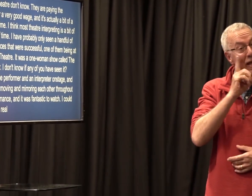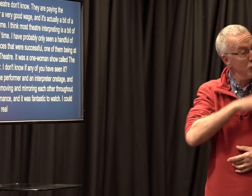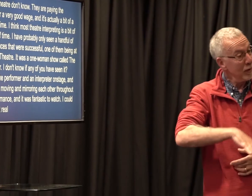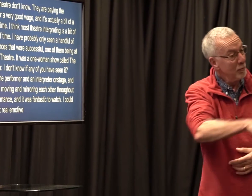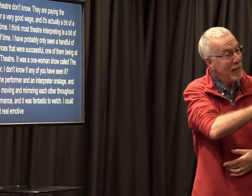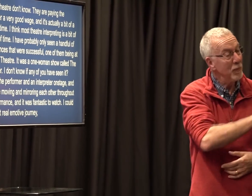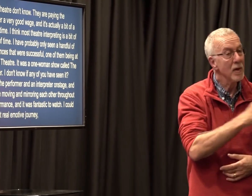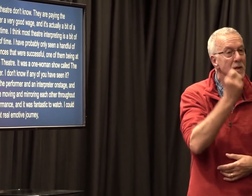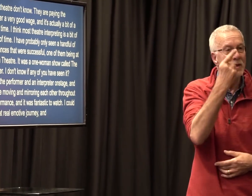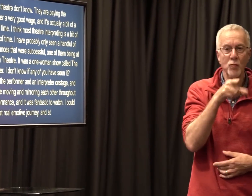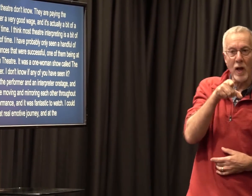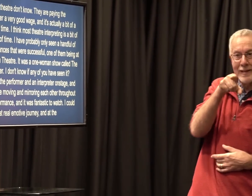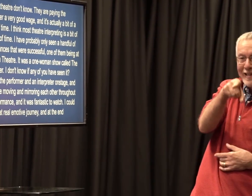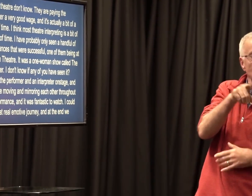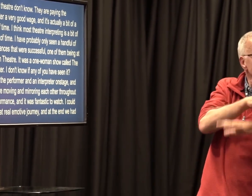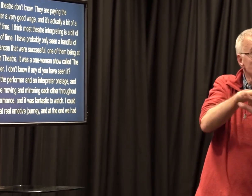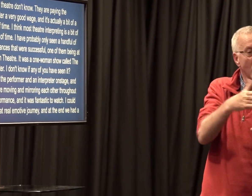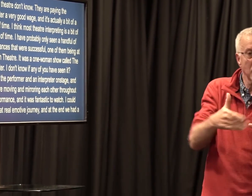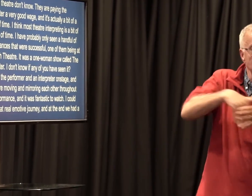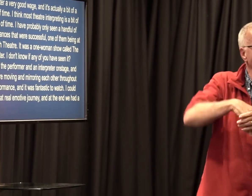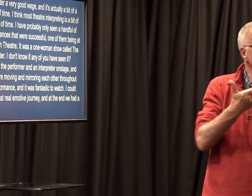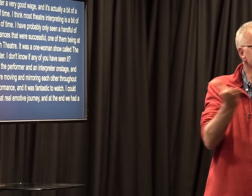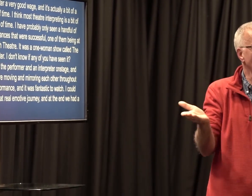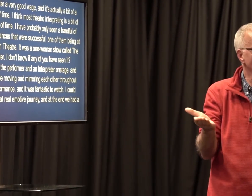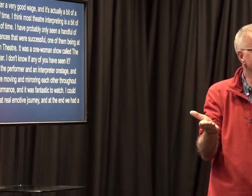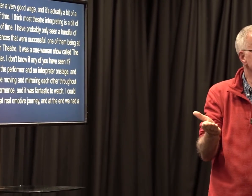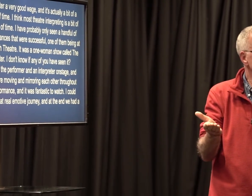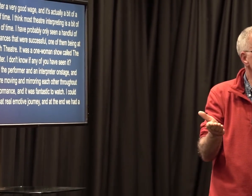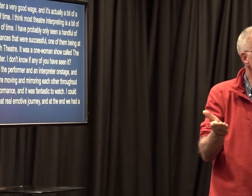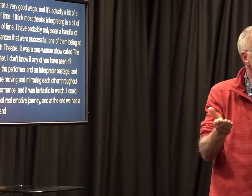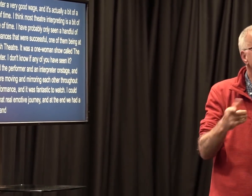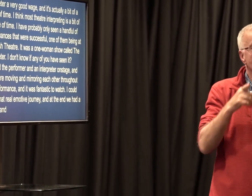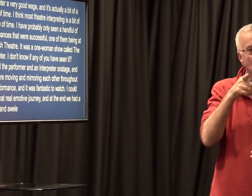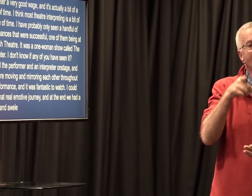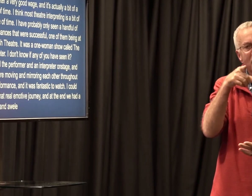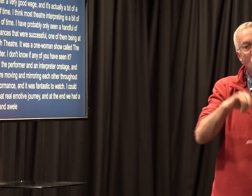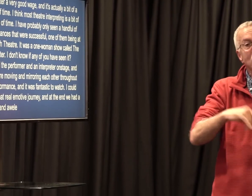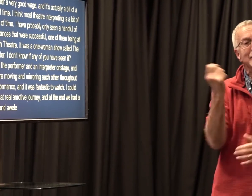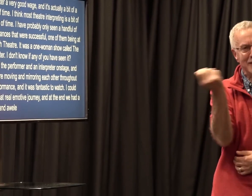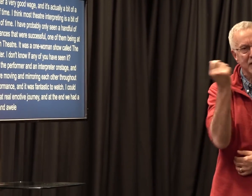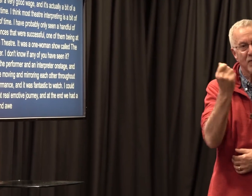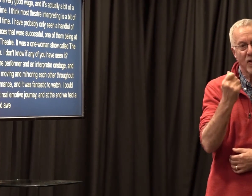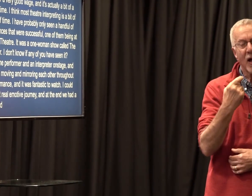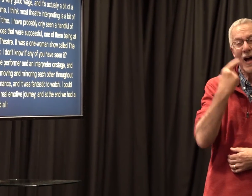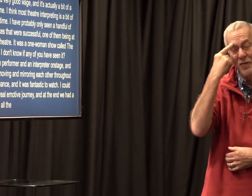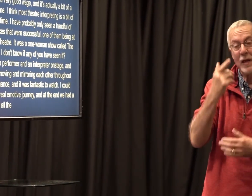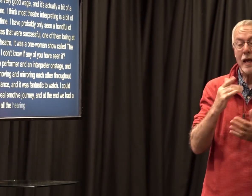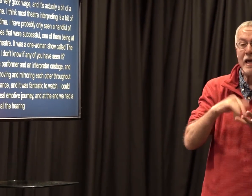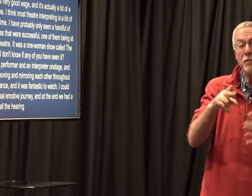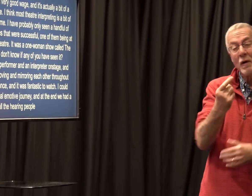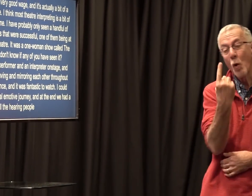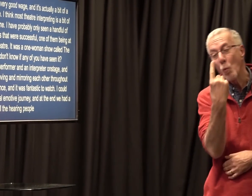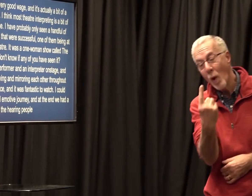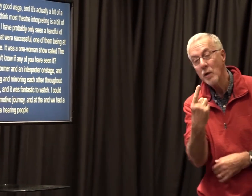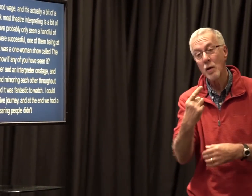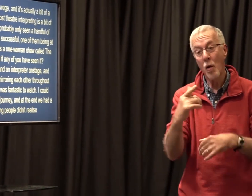Q&A, and all the hearing people didn't realise that the interpreter wasn't actually part of the show. So that was a